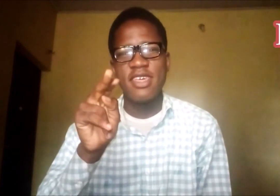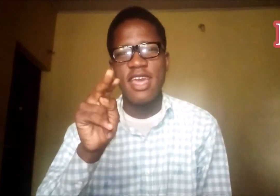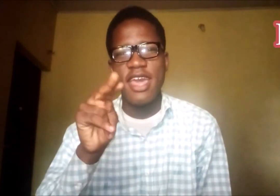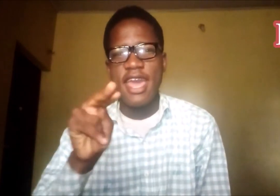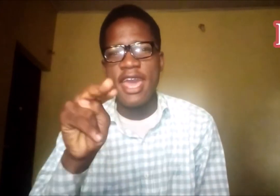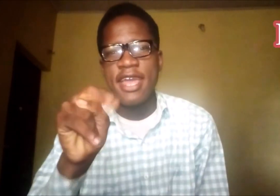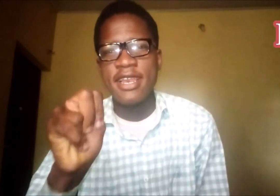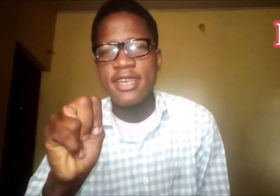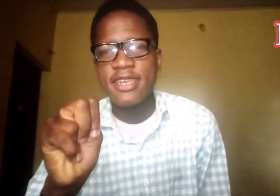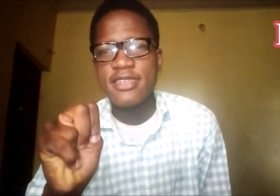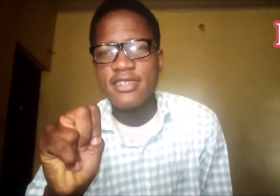N